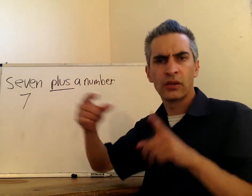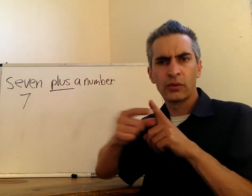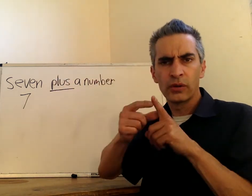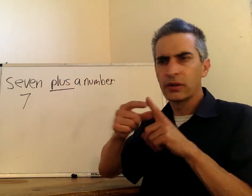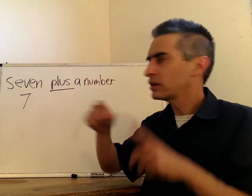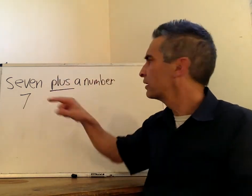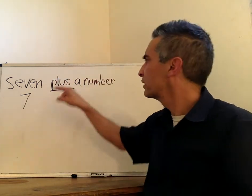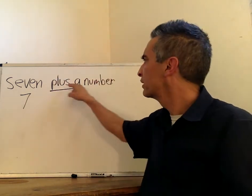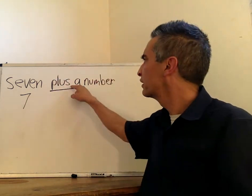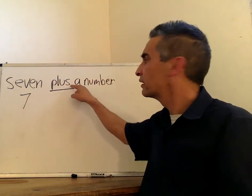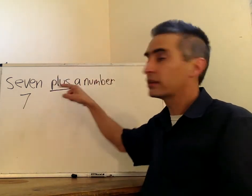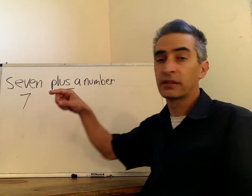And this word.